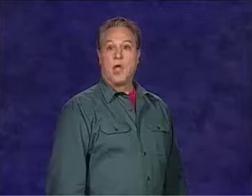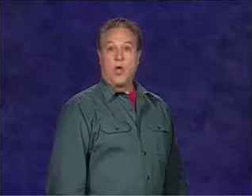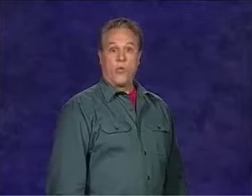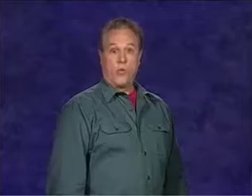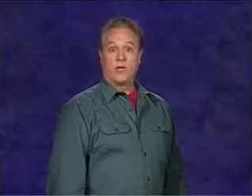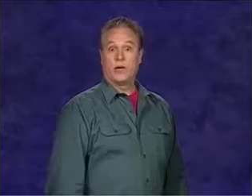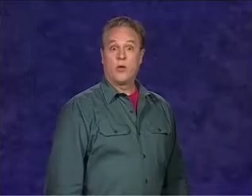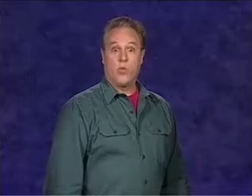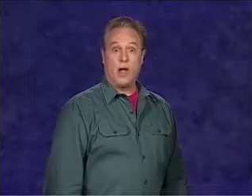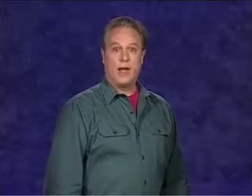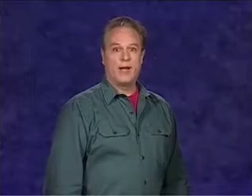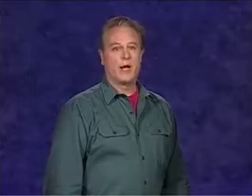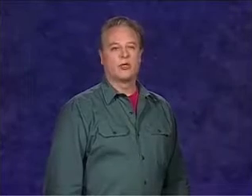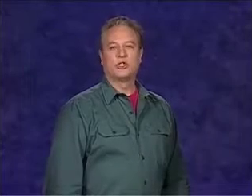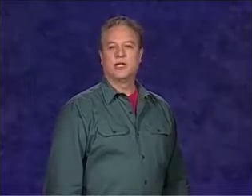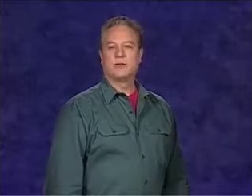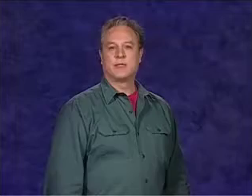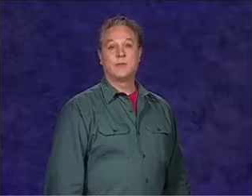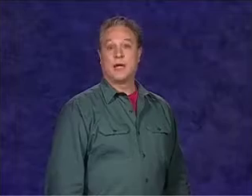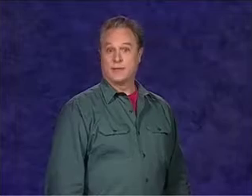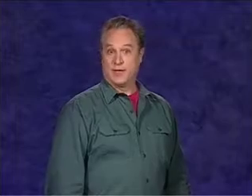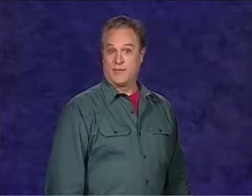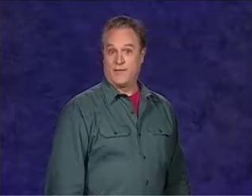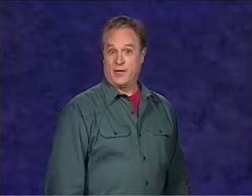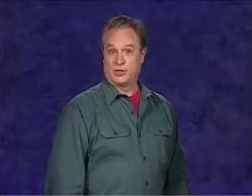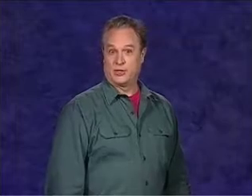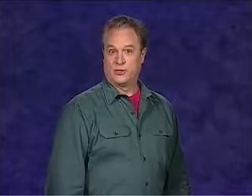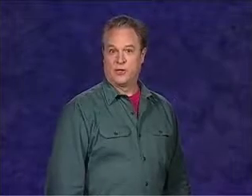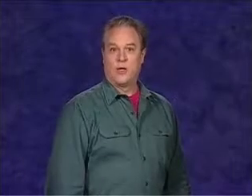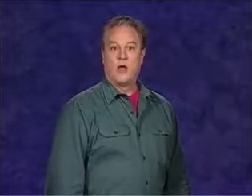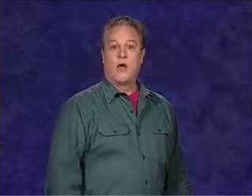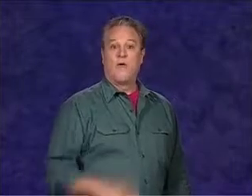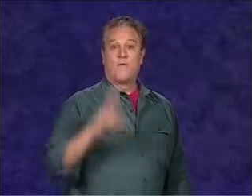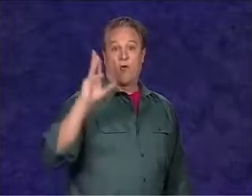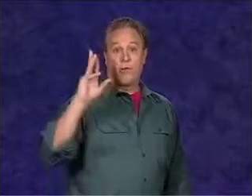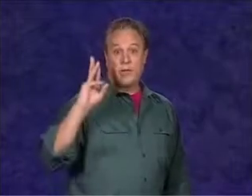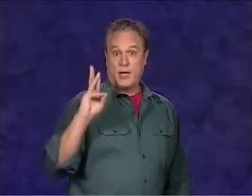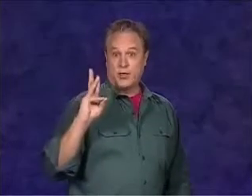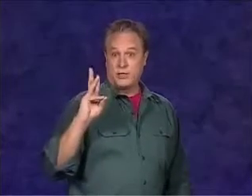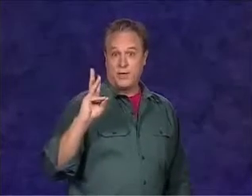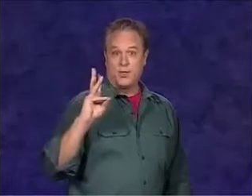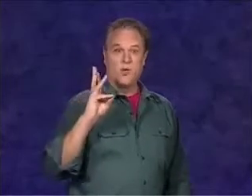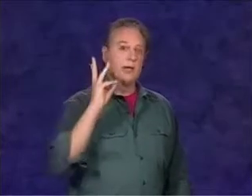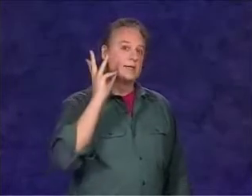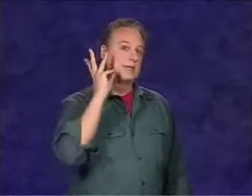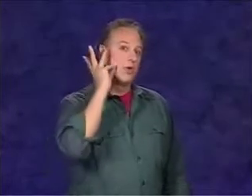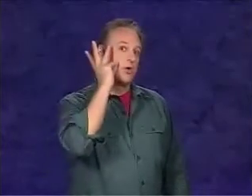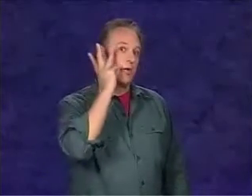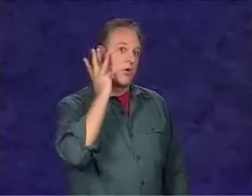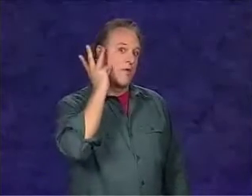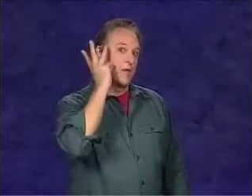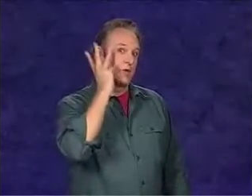When we drink wine, our cheeks sometimes get flushed. Form the letter W and circle it over your cheek.